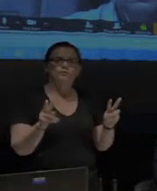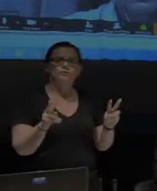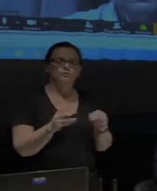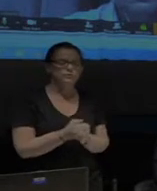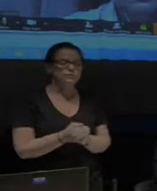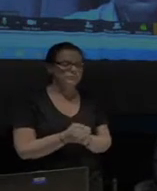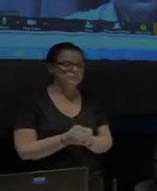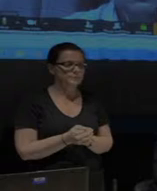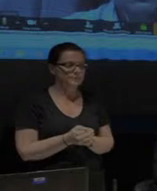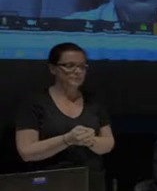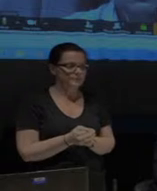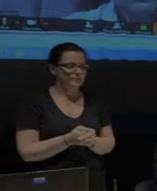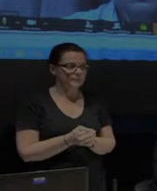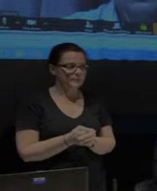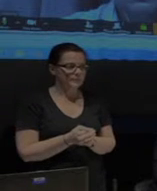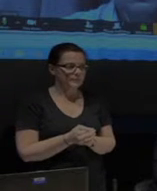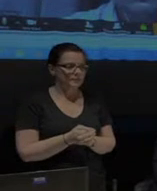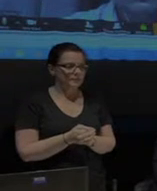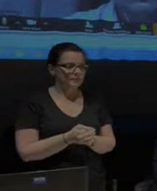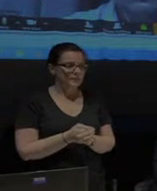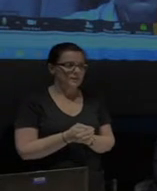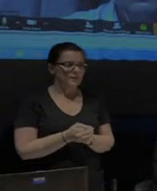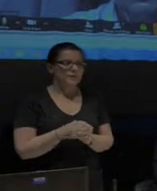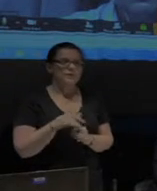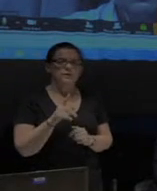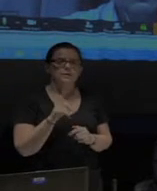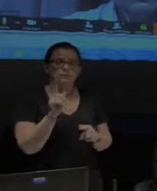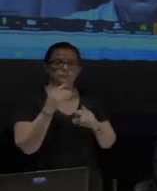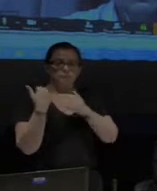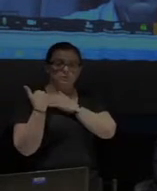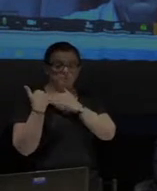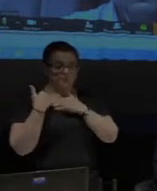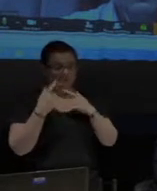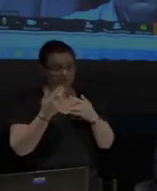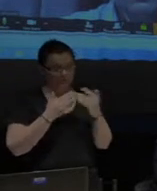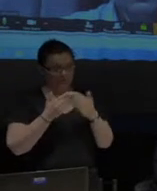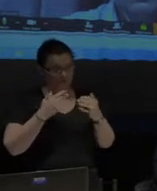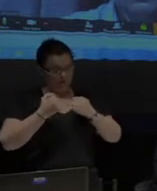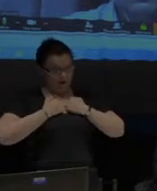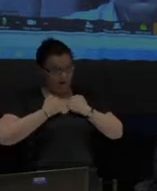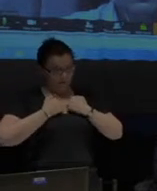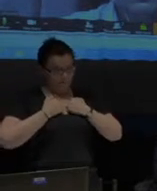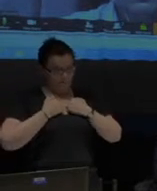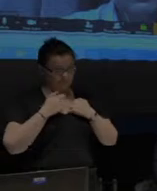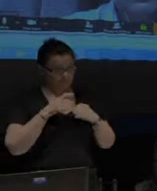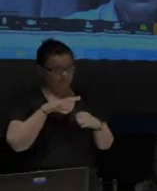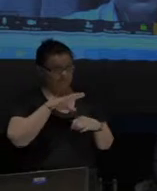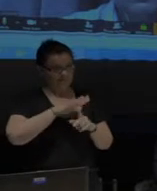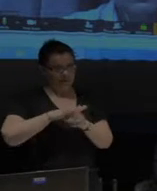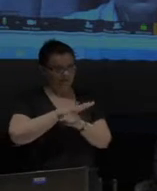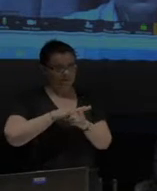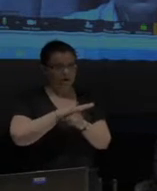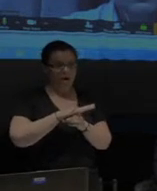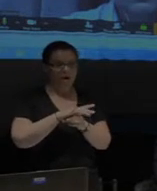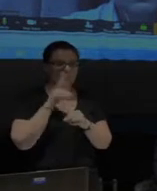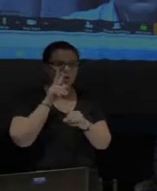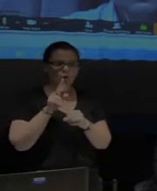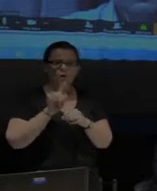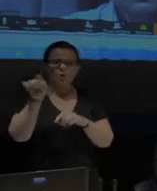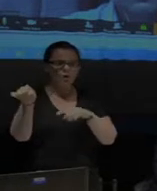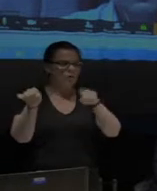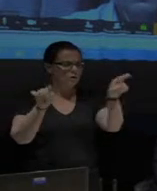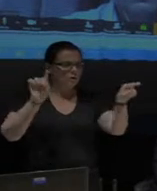what is our responsibility, not just getting our own house in order, but actually challenging and advocating beyond our borders? And we have a lot of